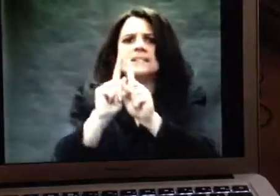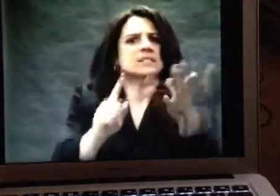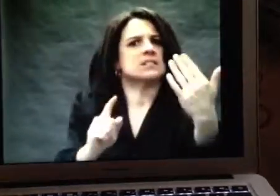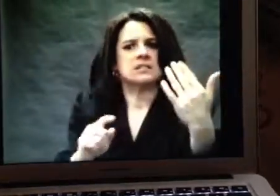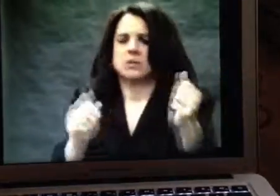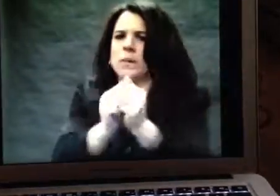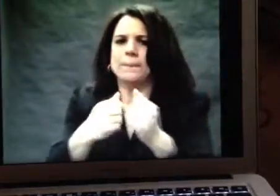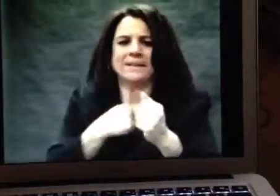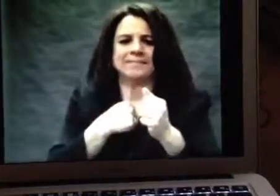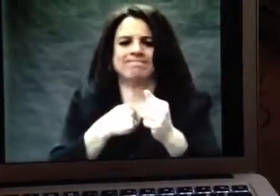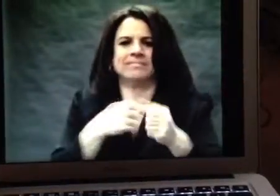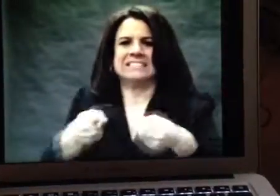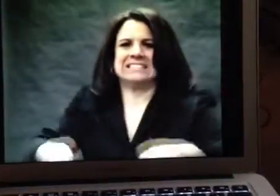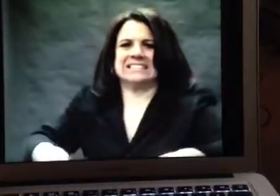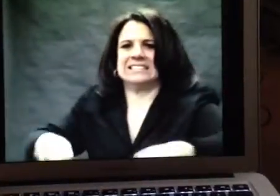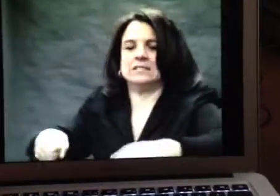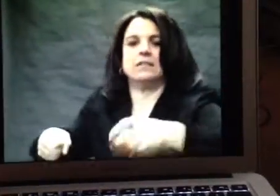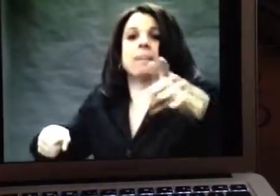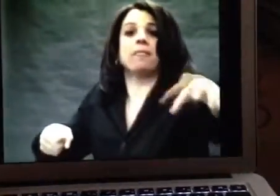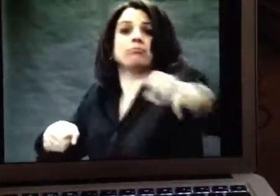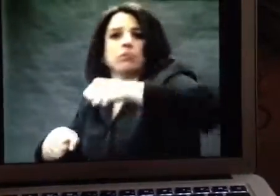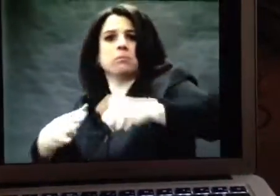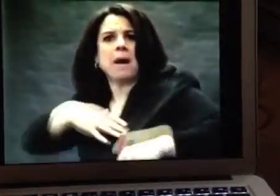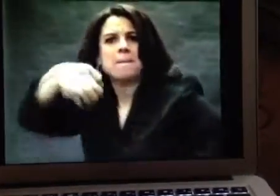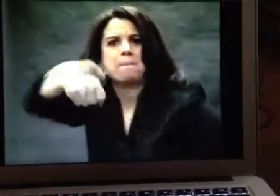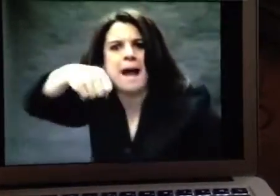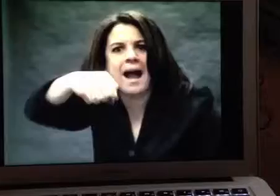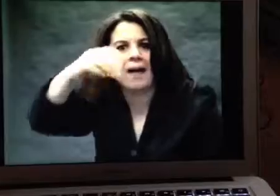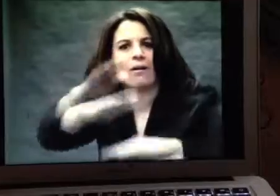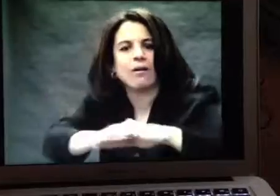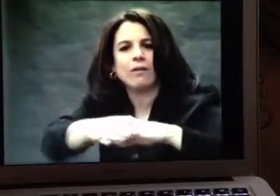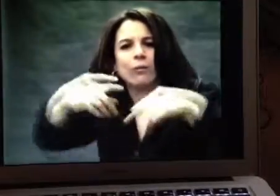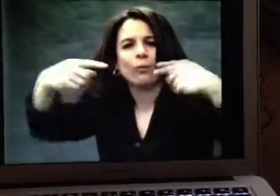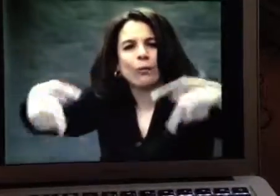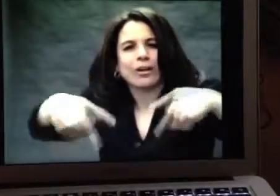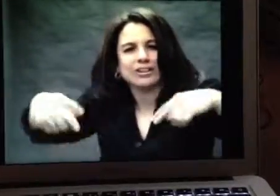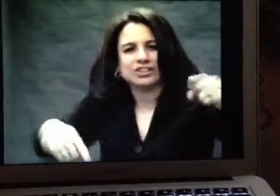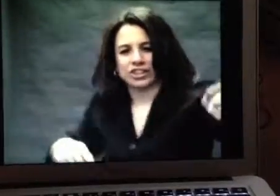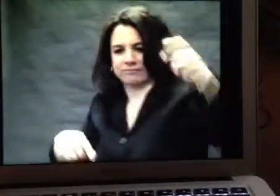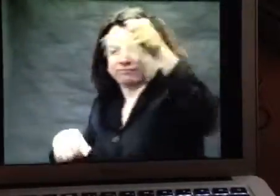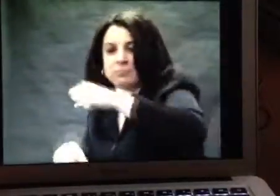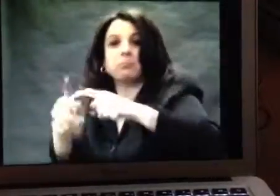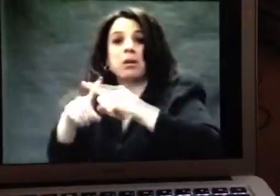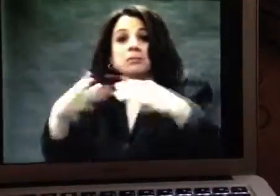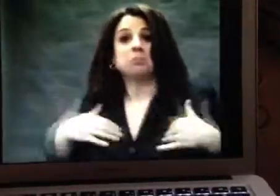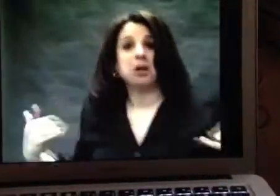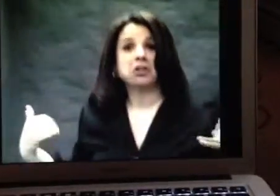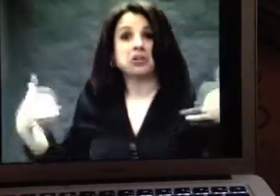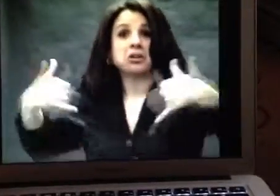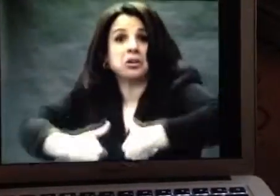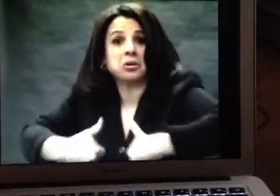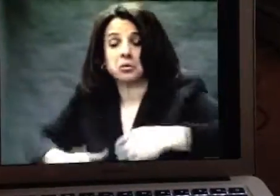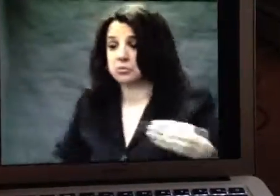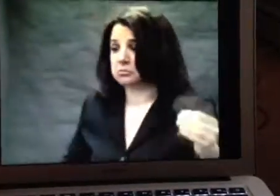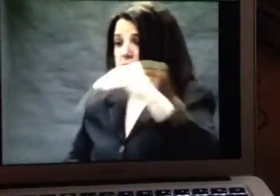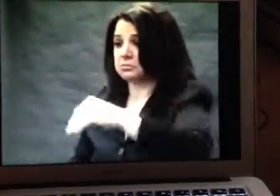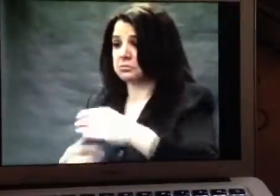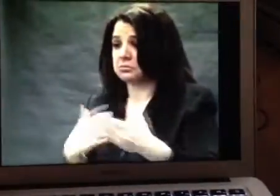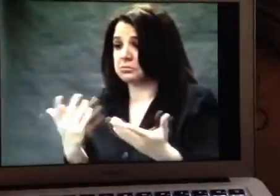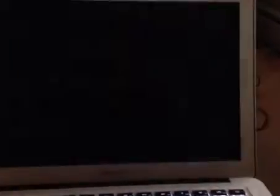I'm fine." And he's still following me. And then he tried to put my bag on the wheelchair, and